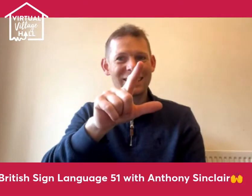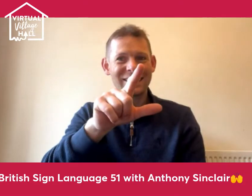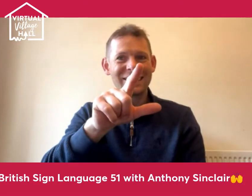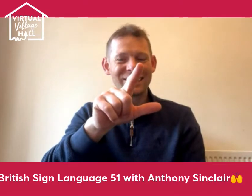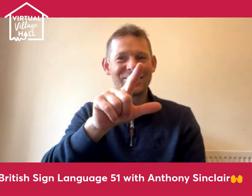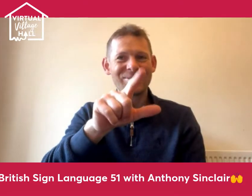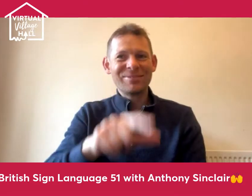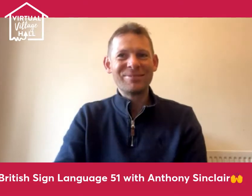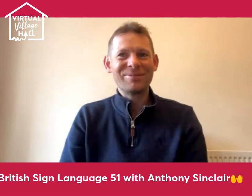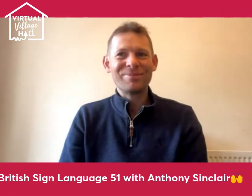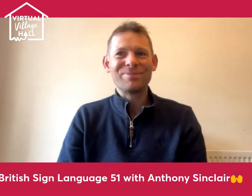Lucky.